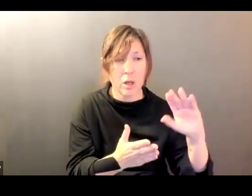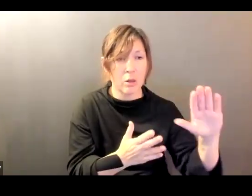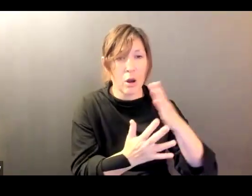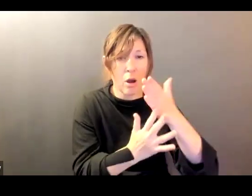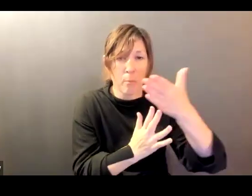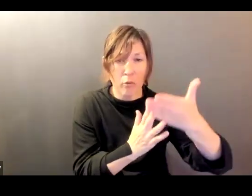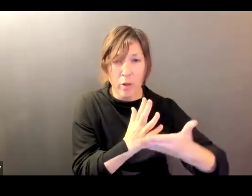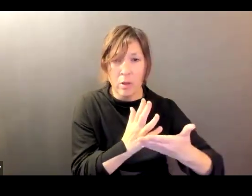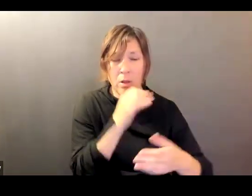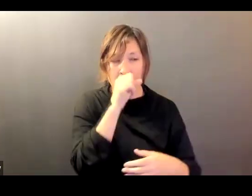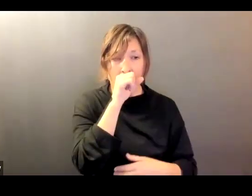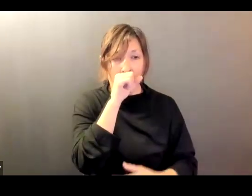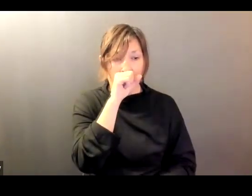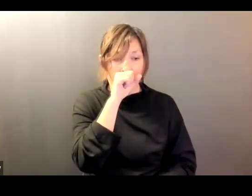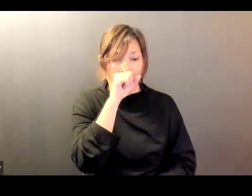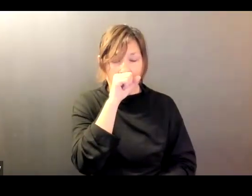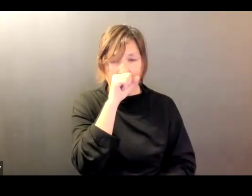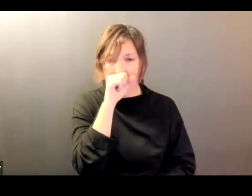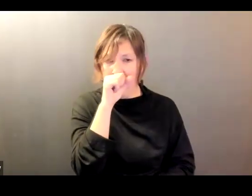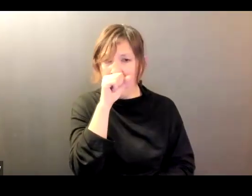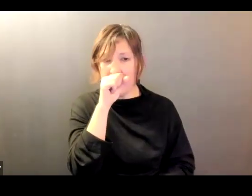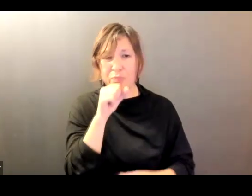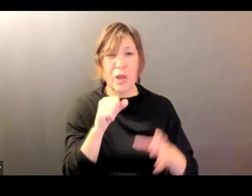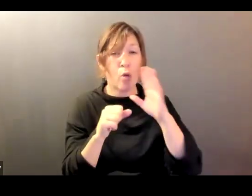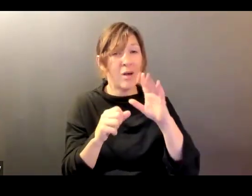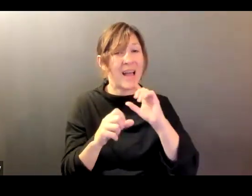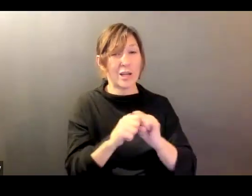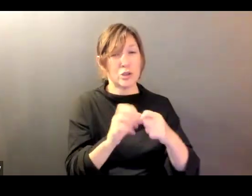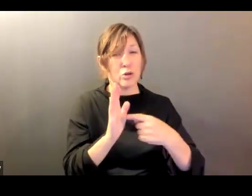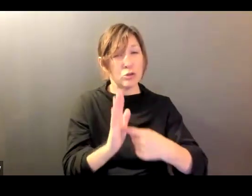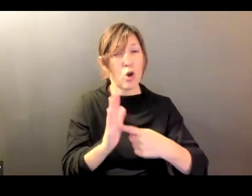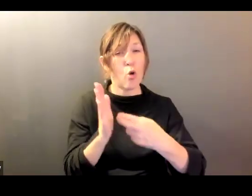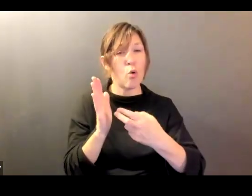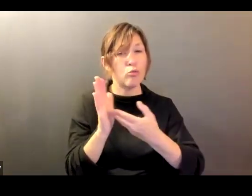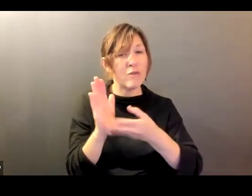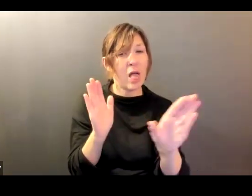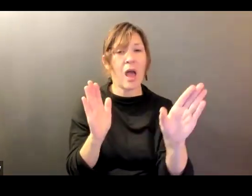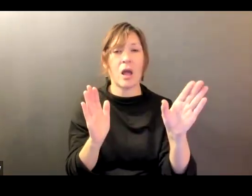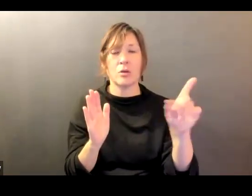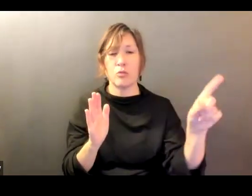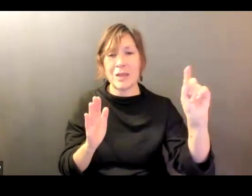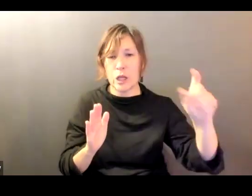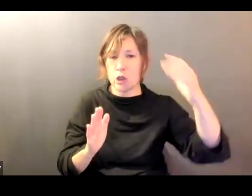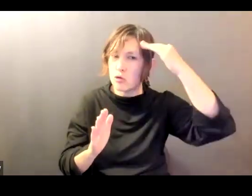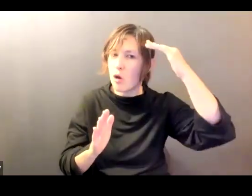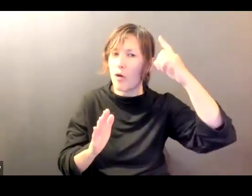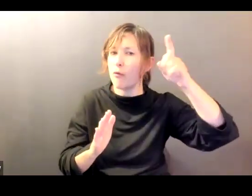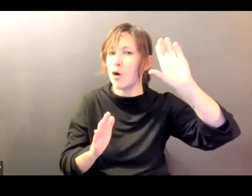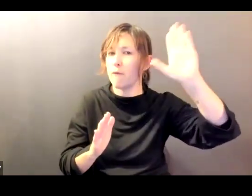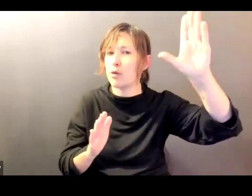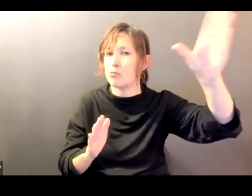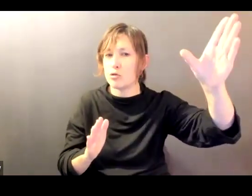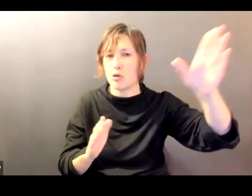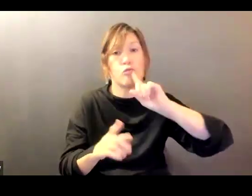they need as they grow up and then enter into adulthood and are poised for independence. So that's something that we're really